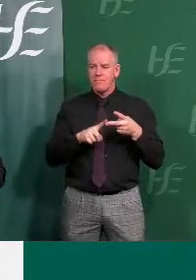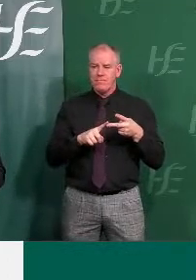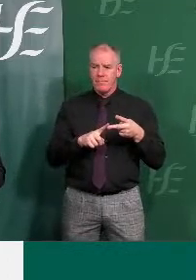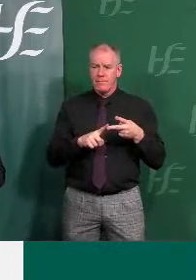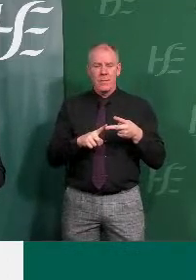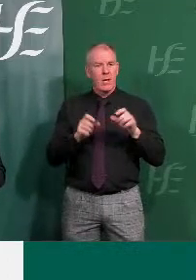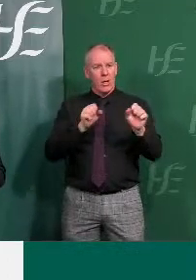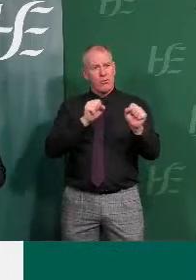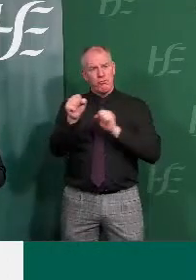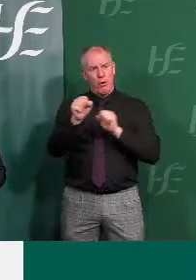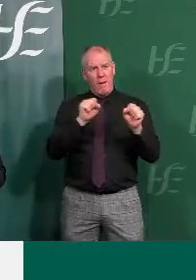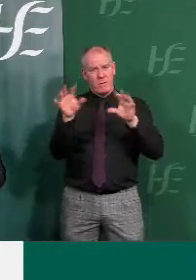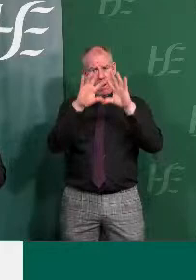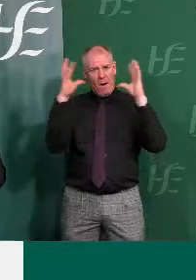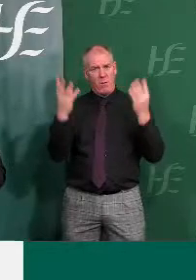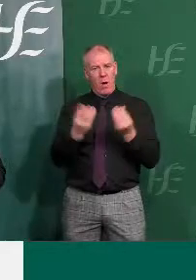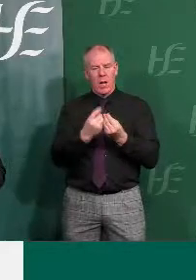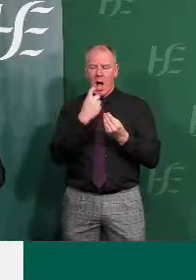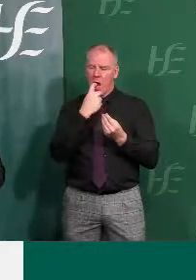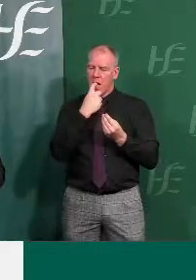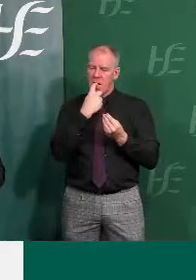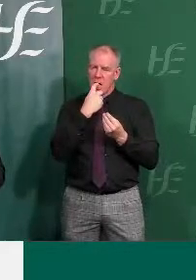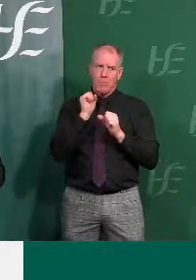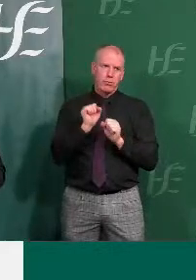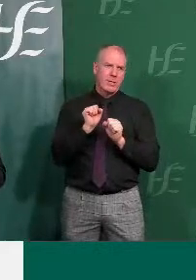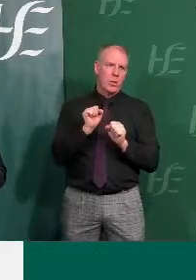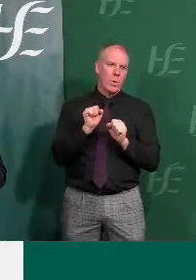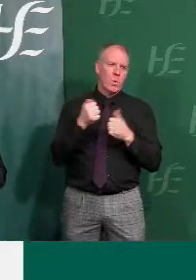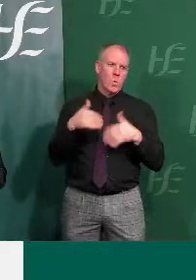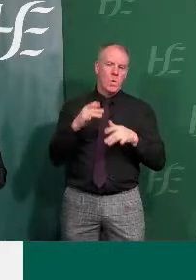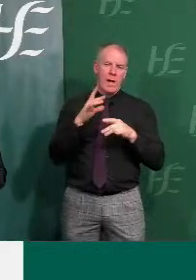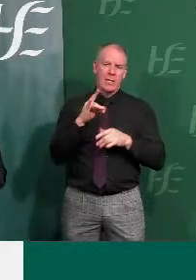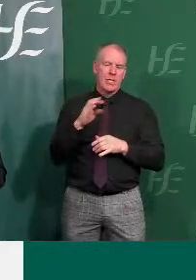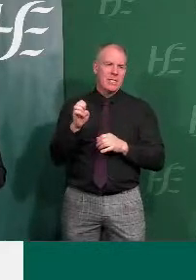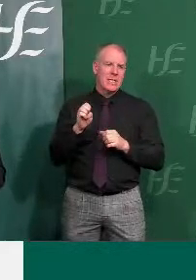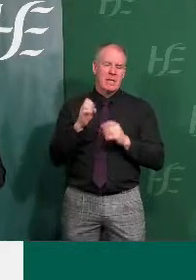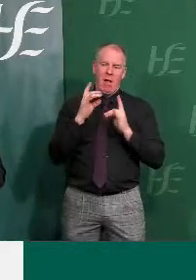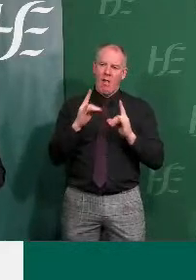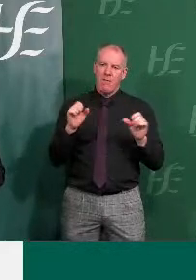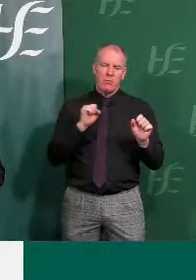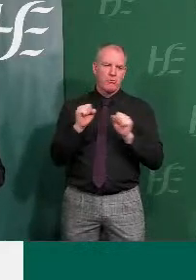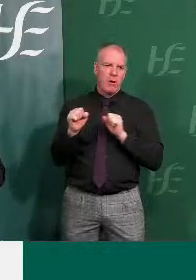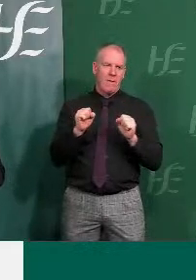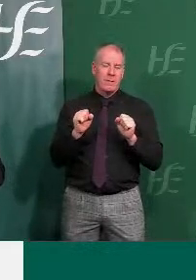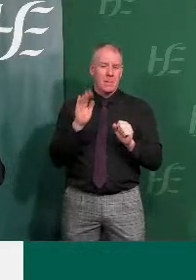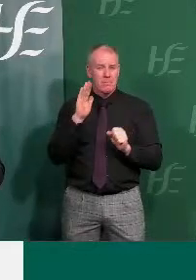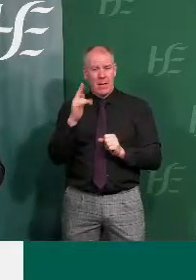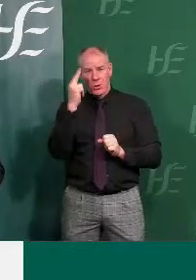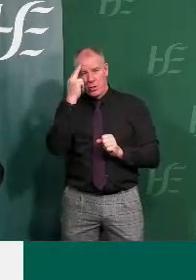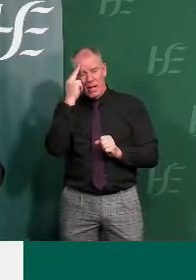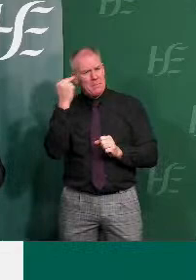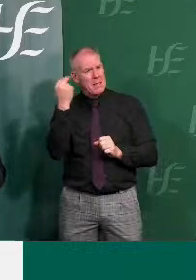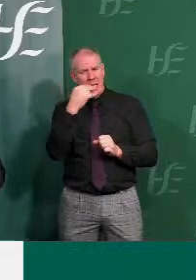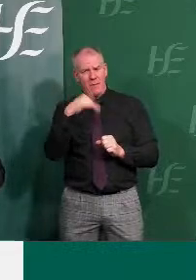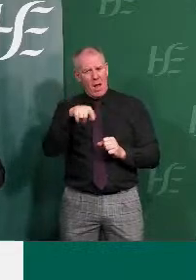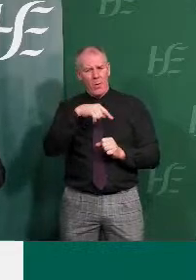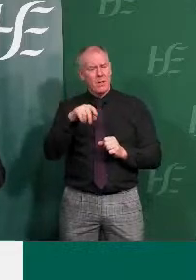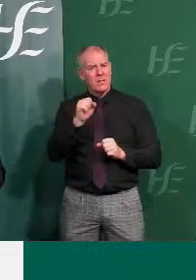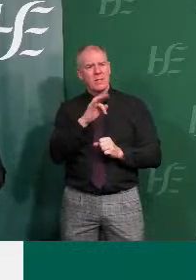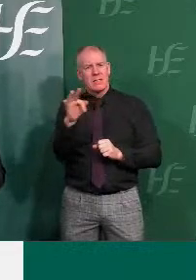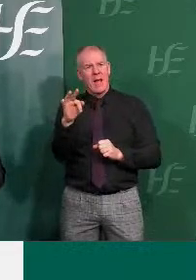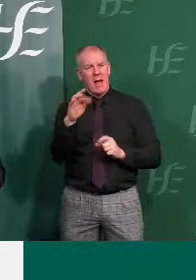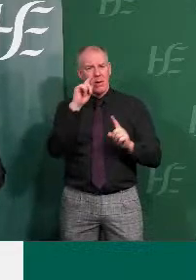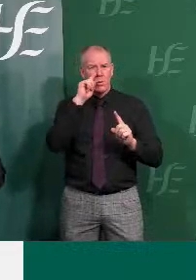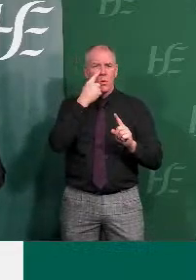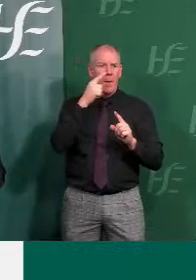Secondly, our services overall are under relentless pressure, and I'd ask people to understand that, be kind again to our staff, whether it's in the